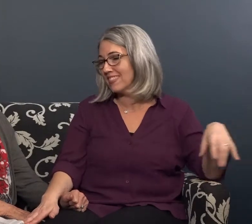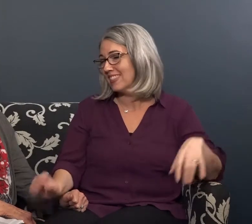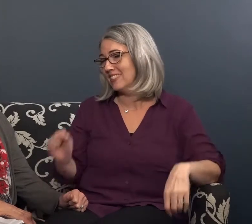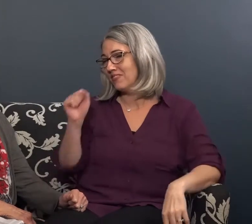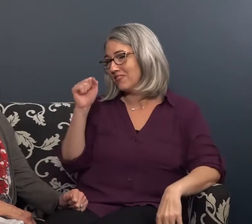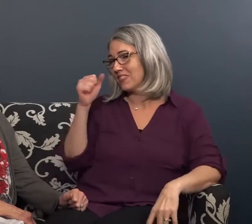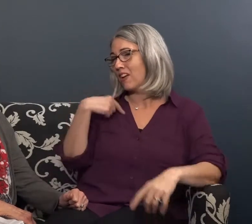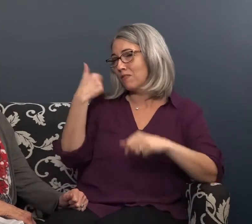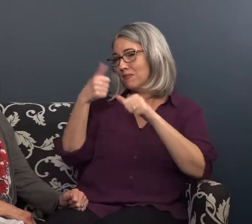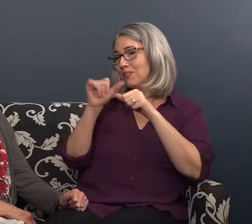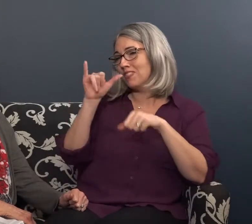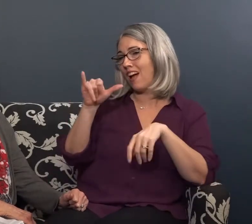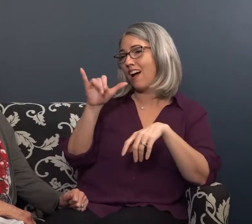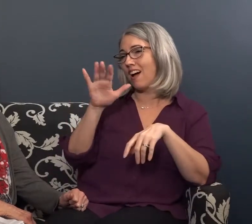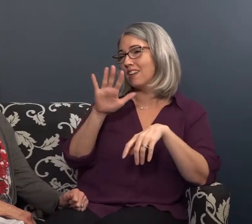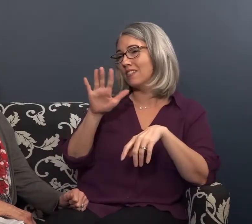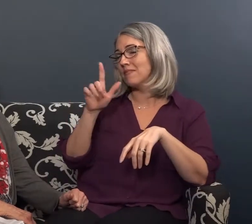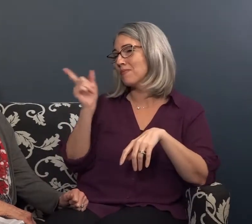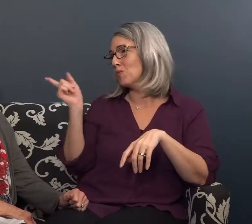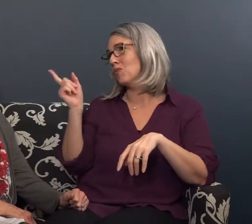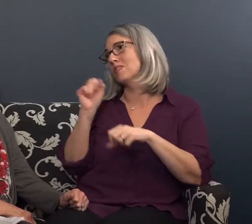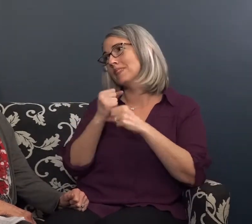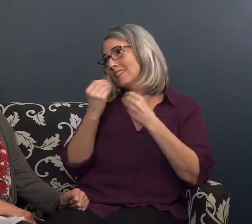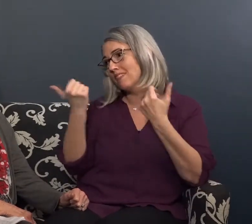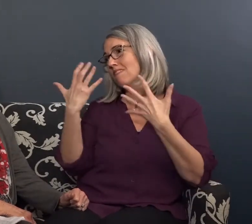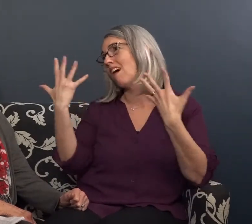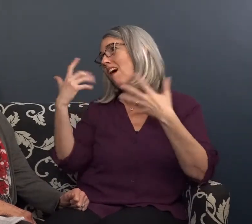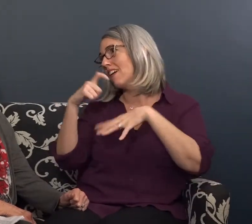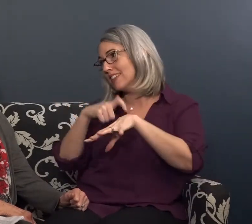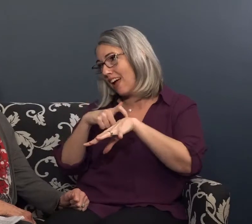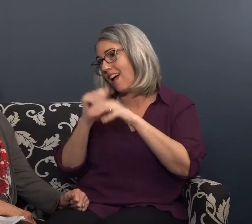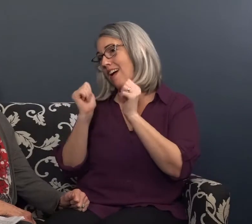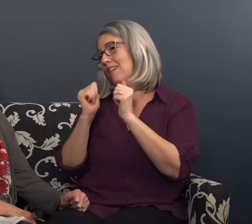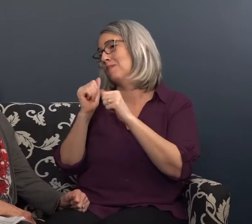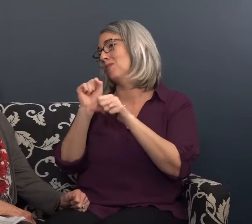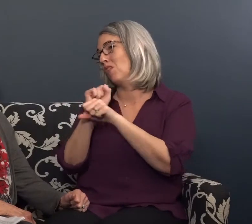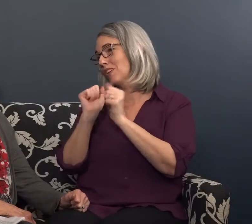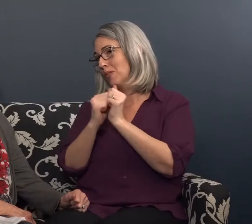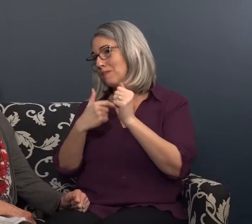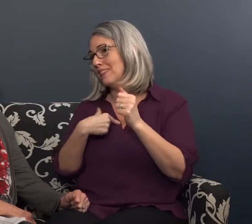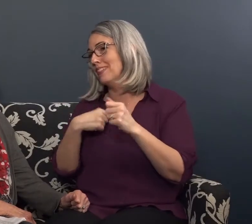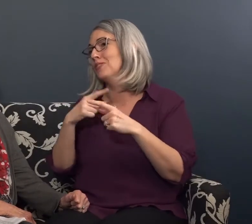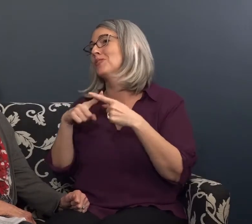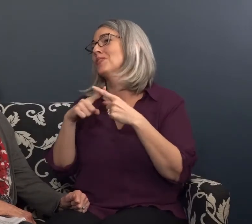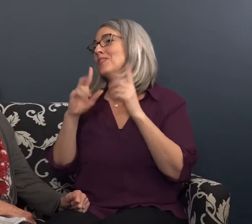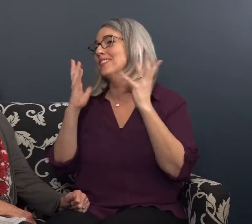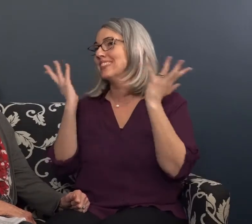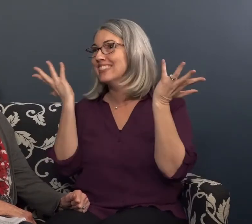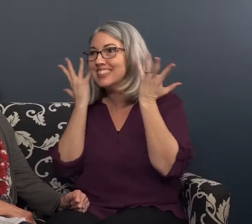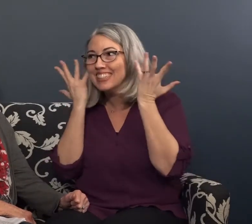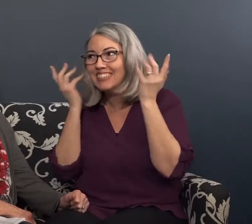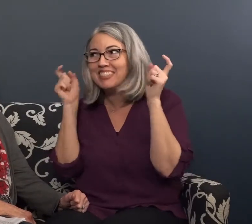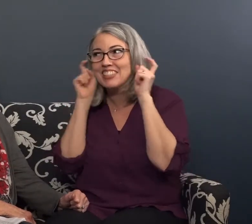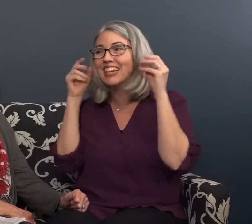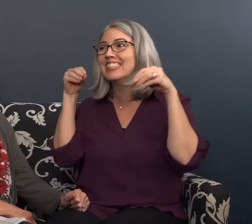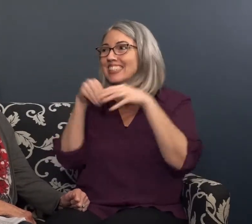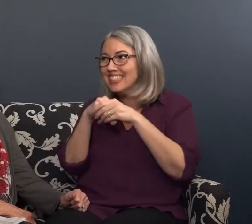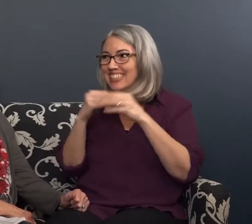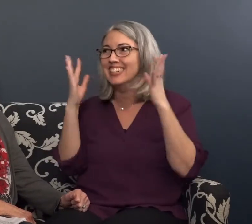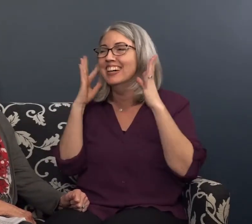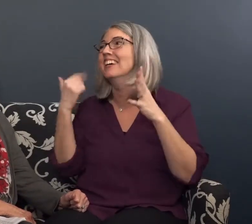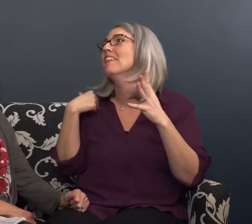I do remember that you spent a lot of time working with me